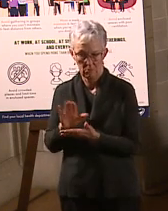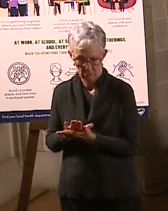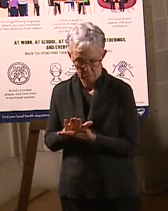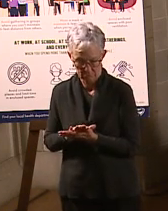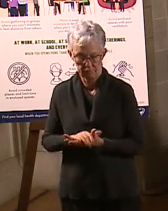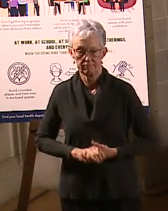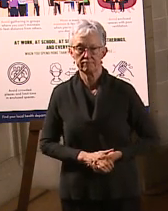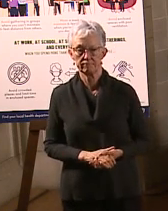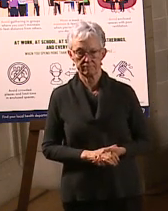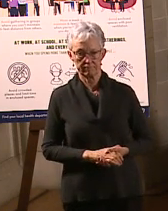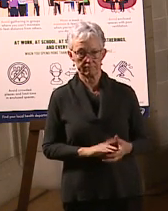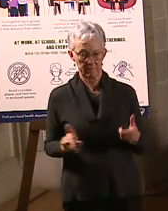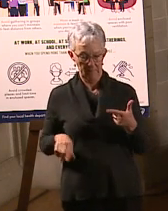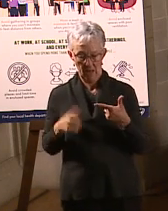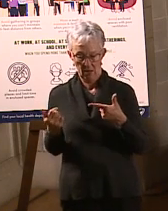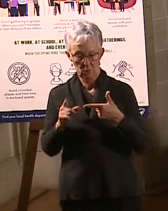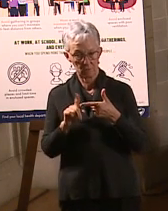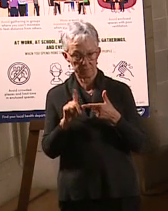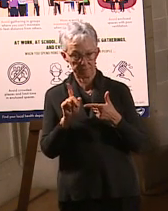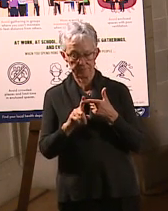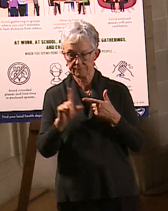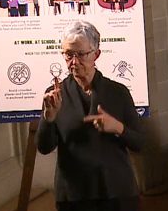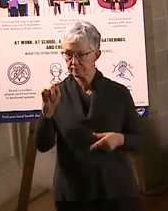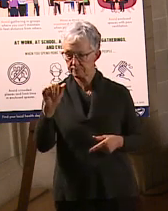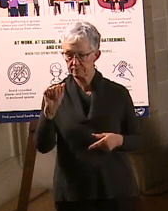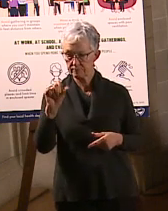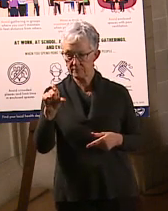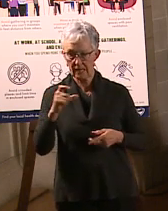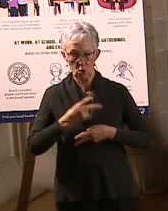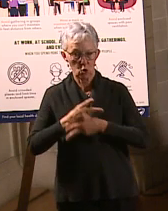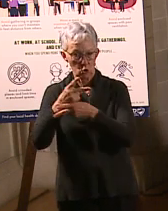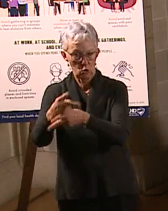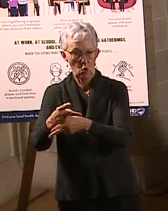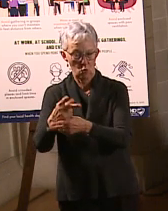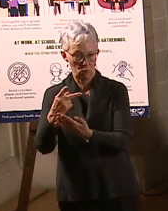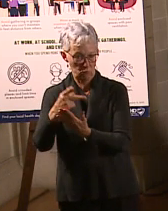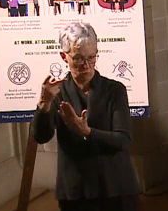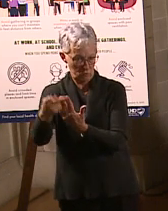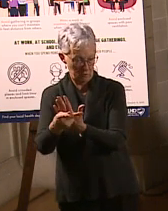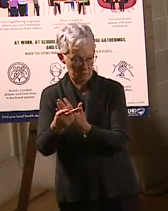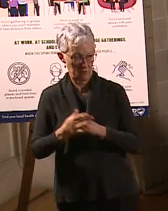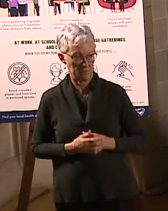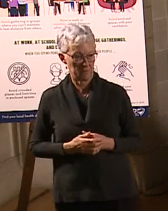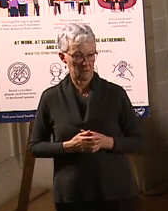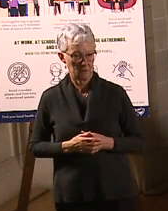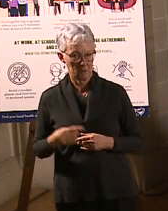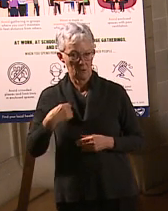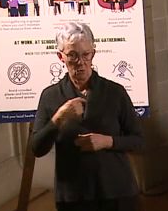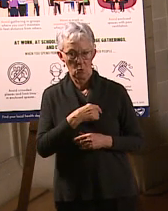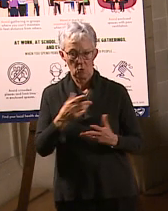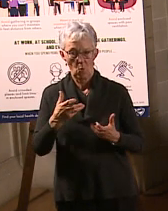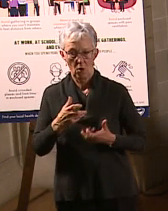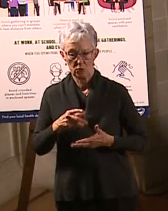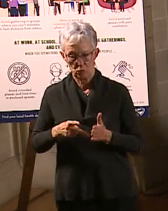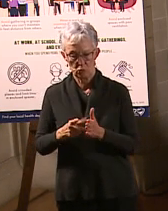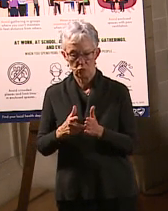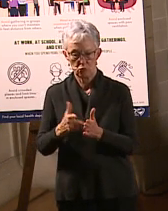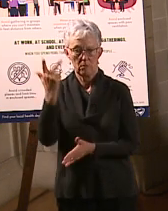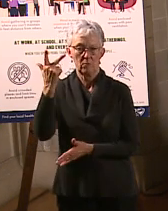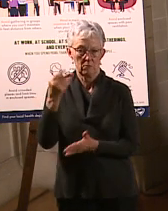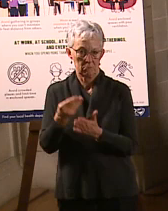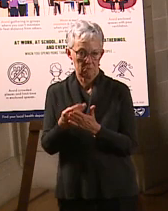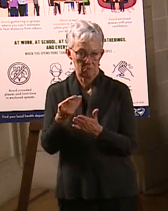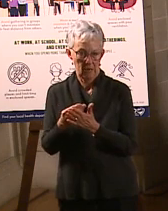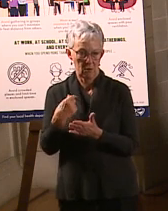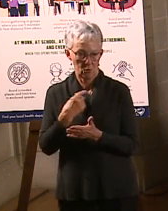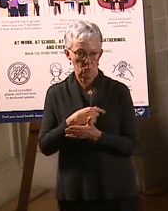with the textbook loan program. We're essentially proposing to triple the size of that. This is a textbook loan program for private